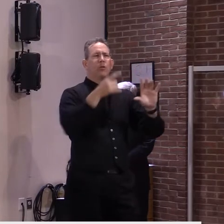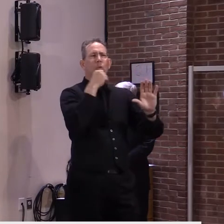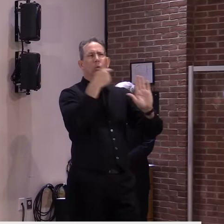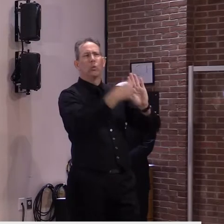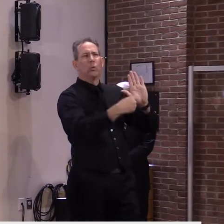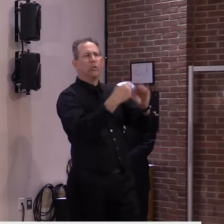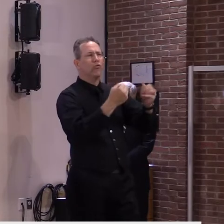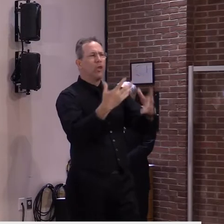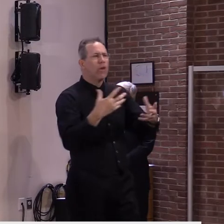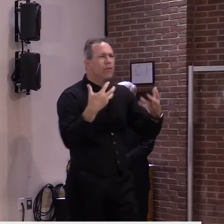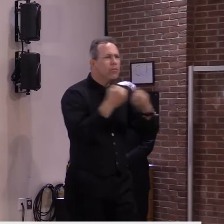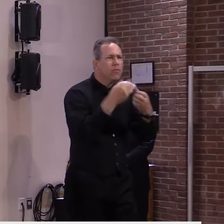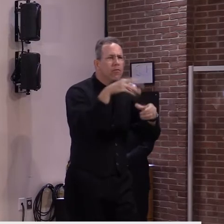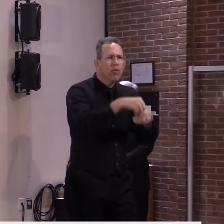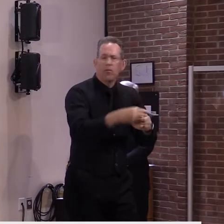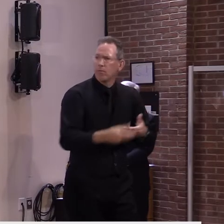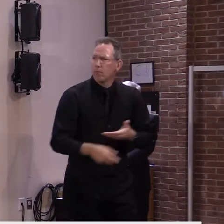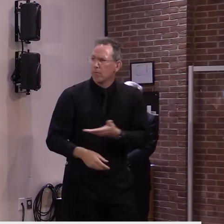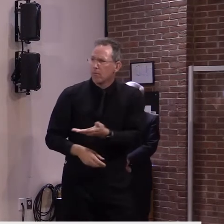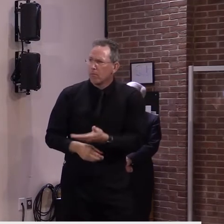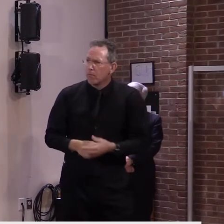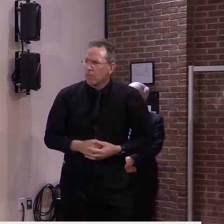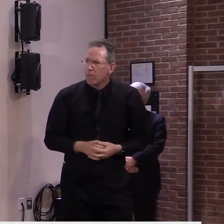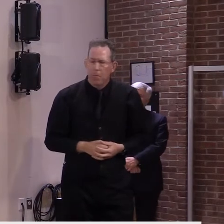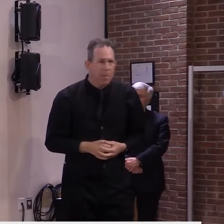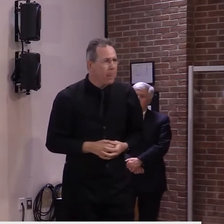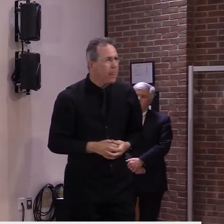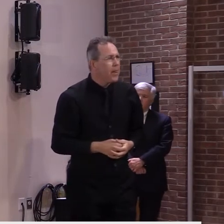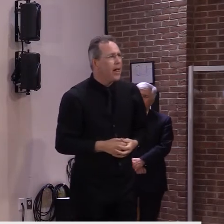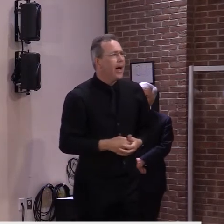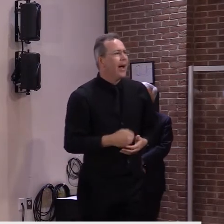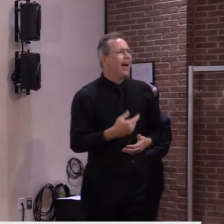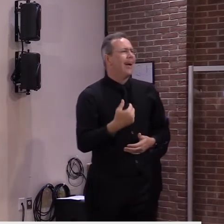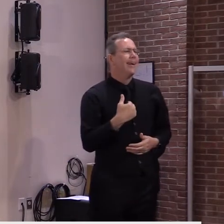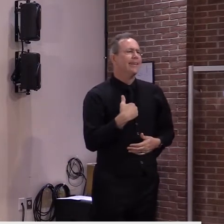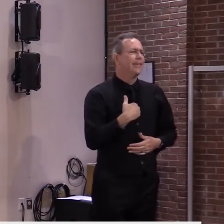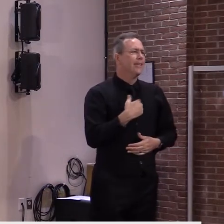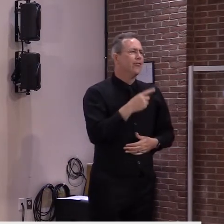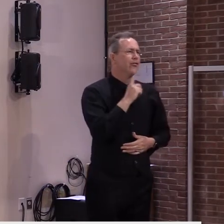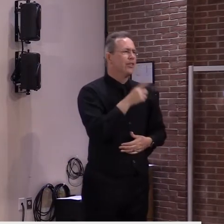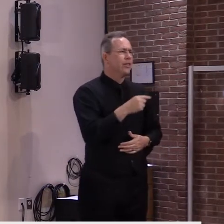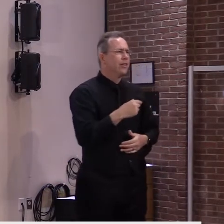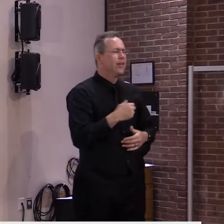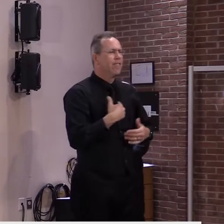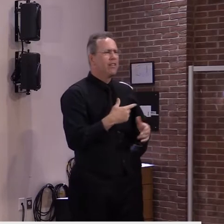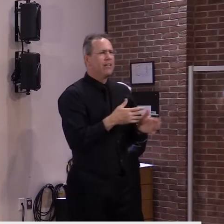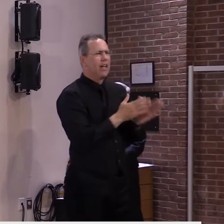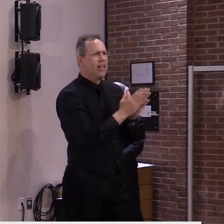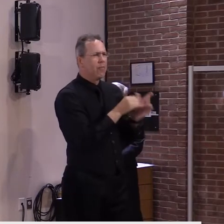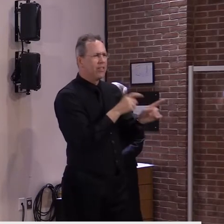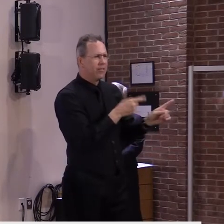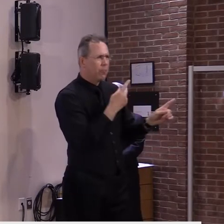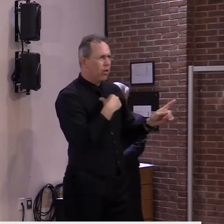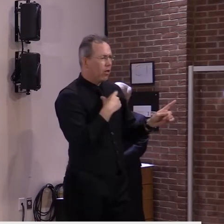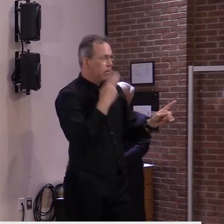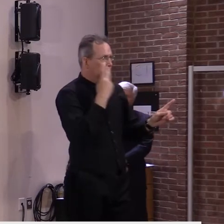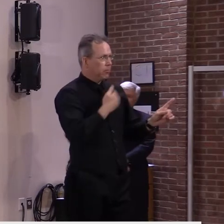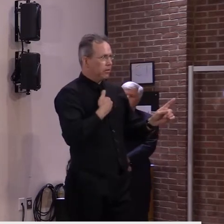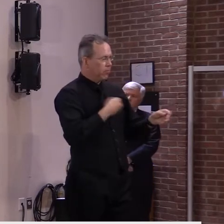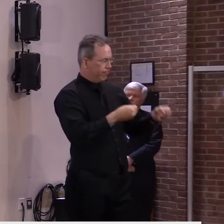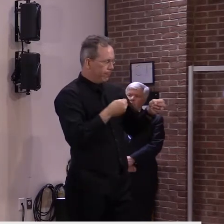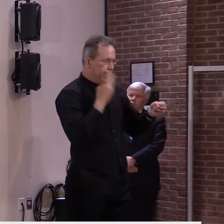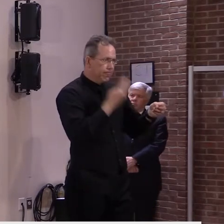inquired about that bill this morning. I haven't looked at it myself. I know we received it, and I believe that I have